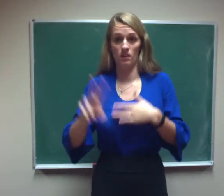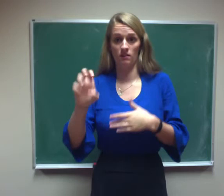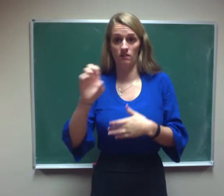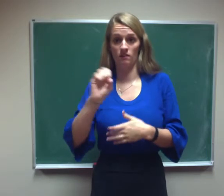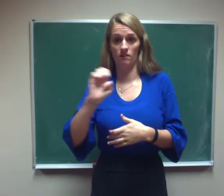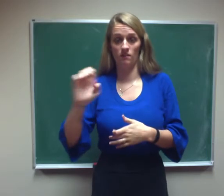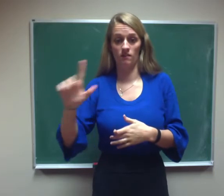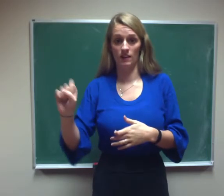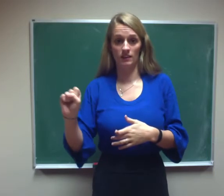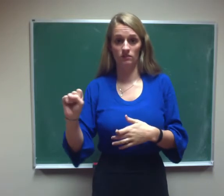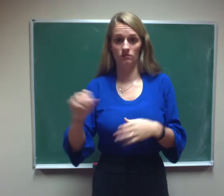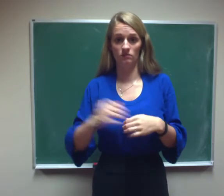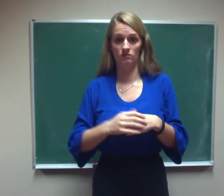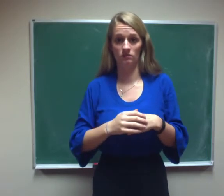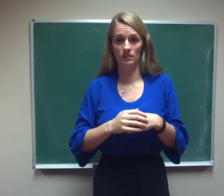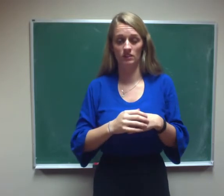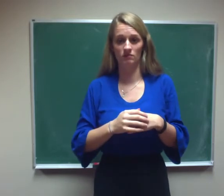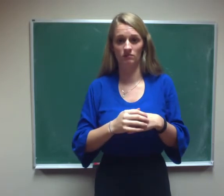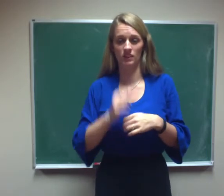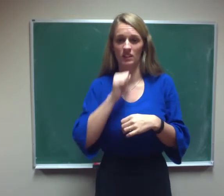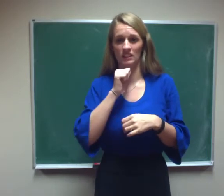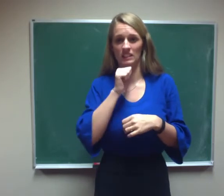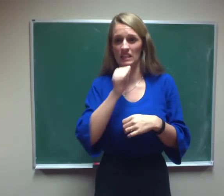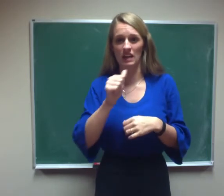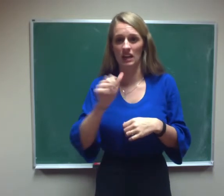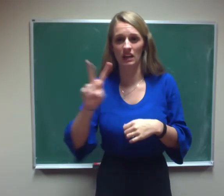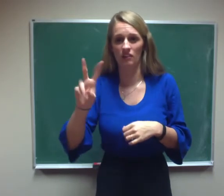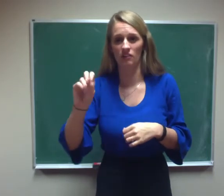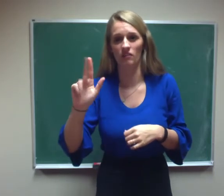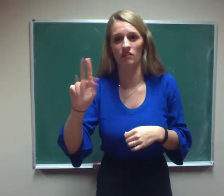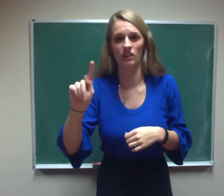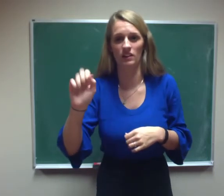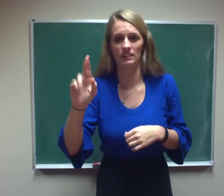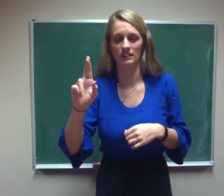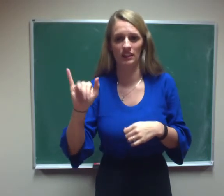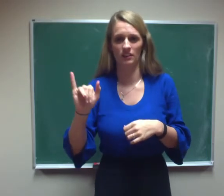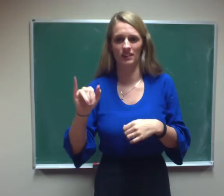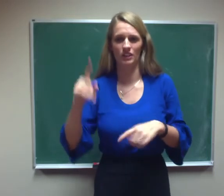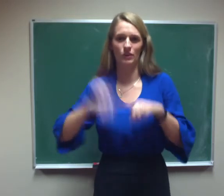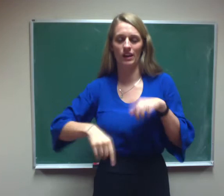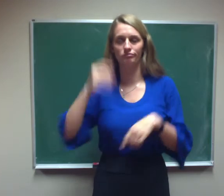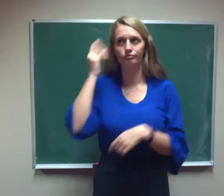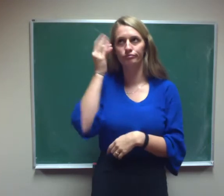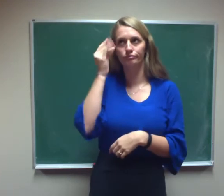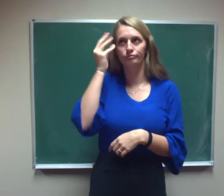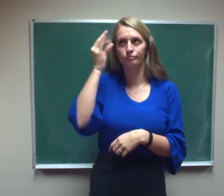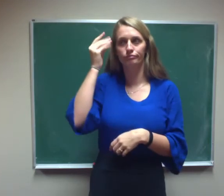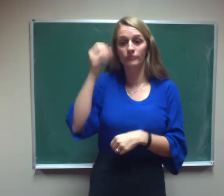consciously think about smooth muscle and cause them to contract. Secondly, smooth muscle cells are